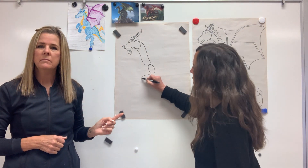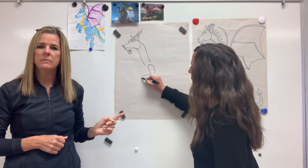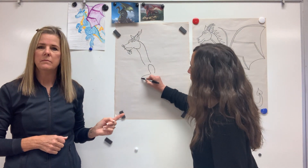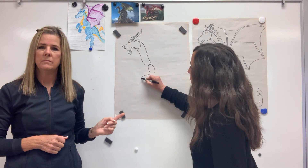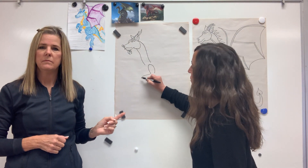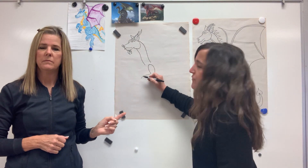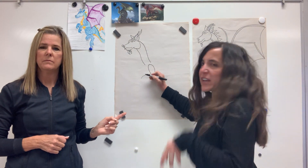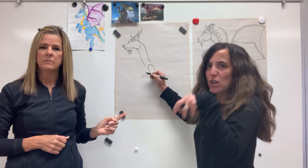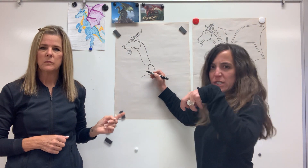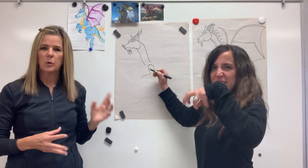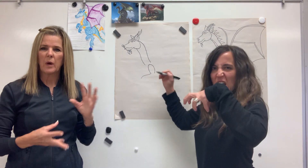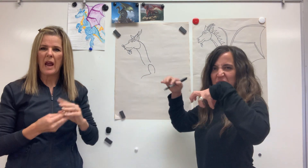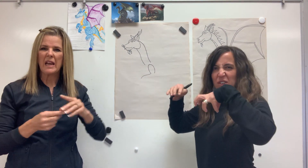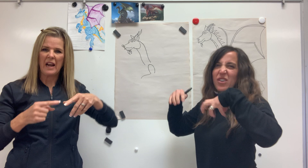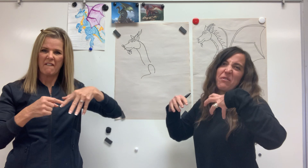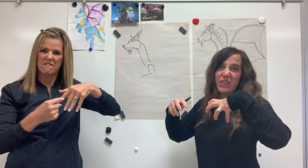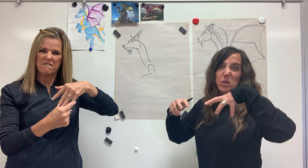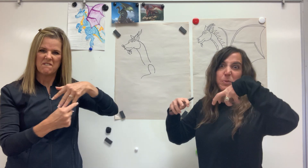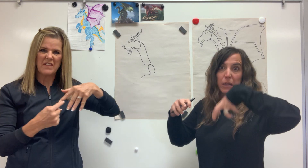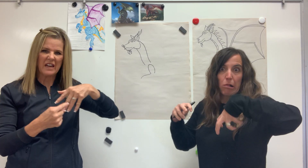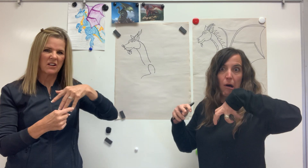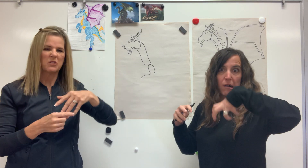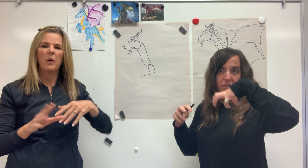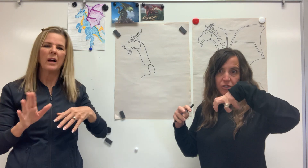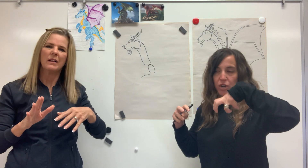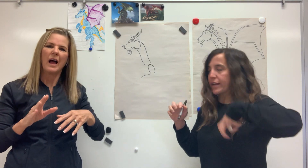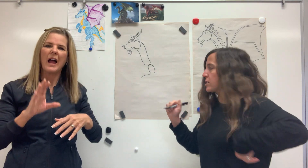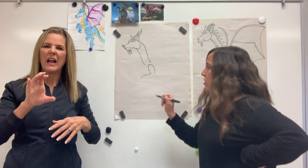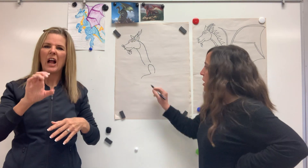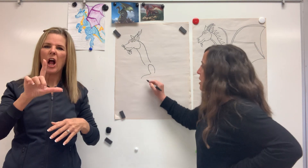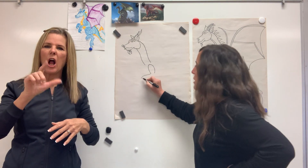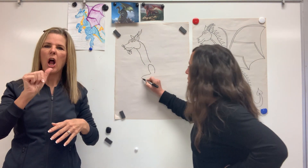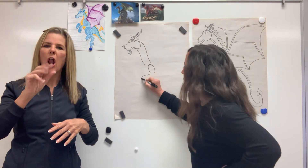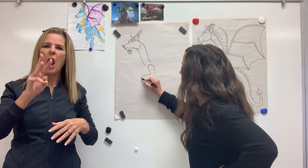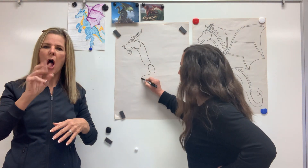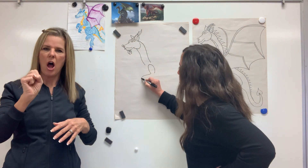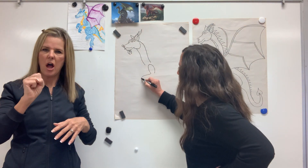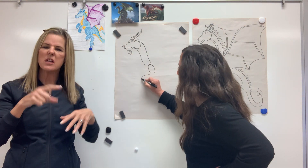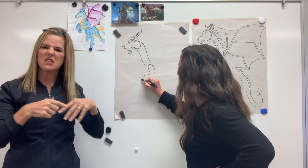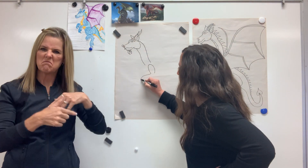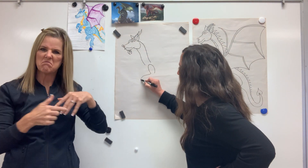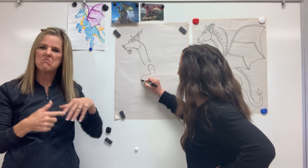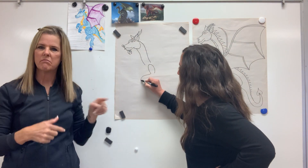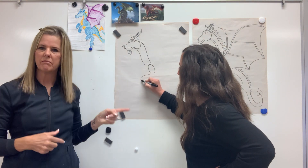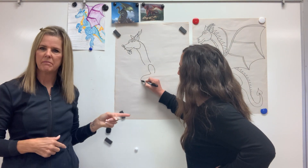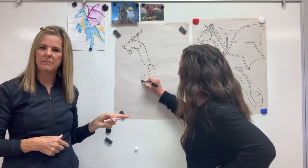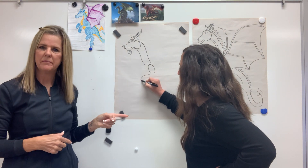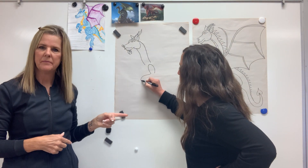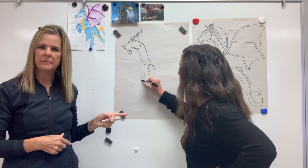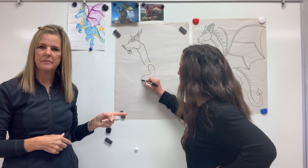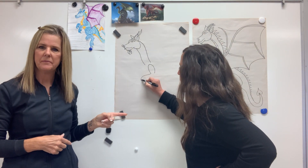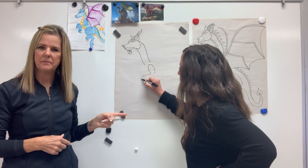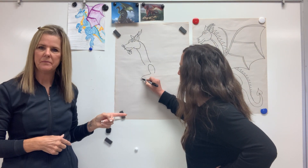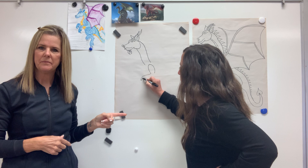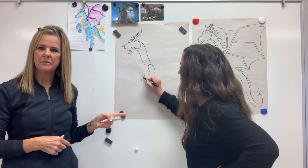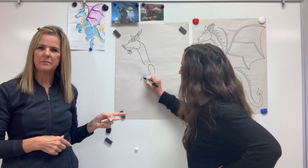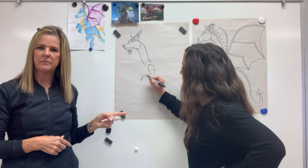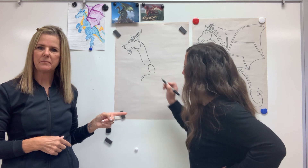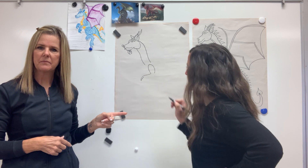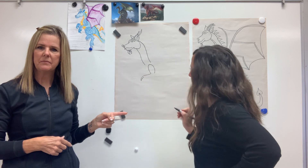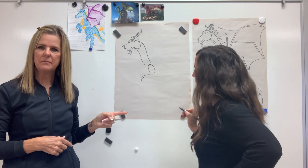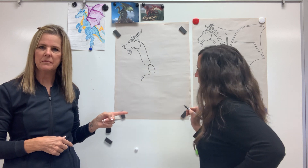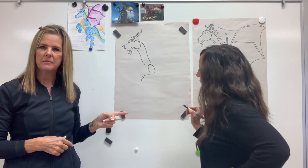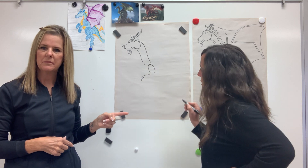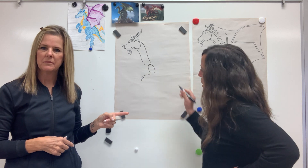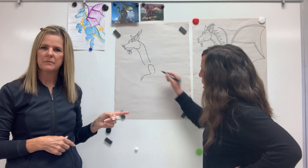And we're gonna add little fingers. He's got, not fingers, but claws, like dragon claws. So I'm just gonna kind of make them down and back up